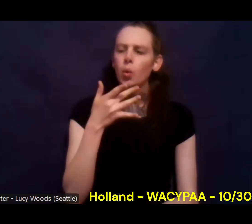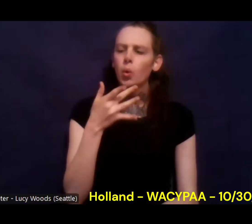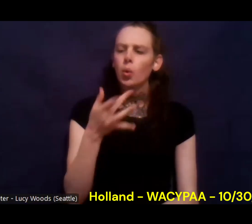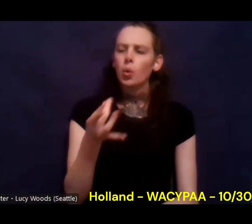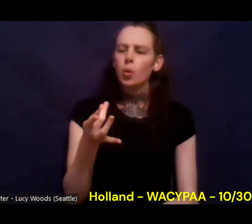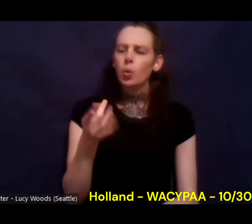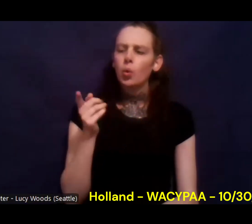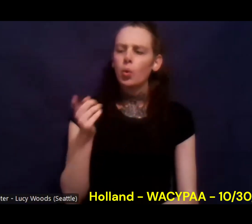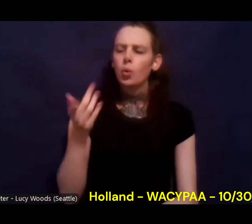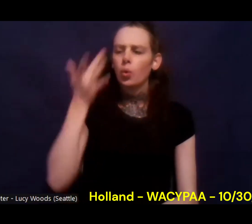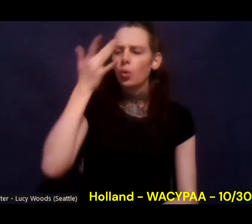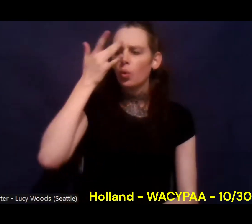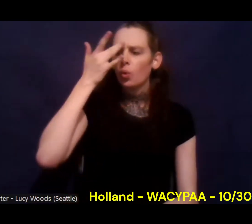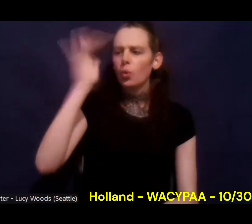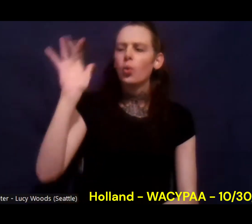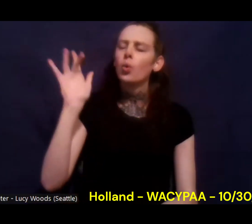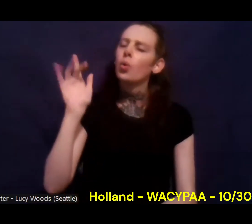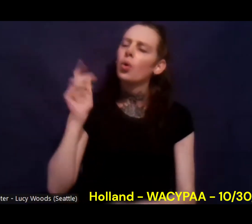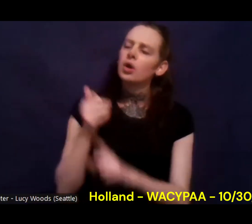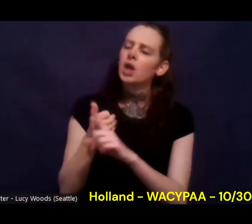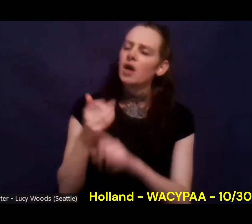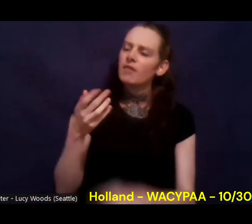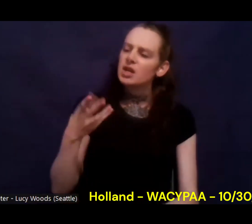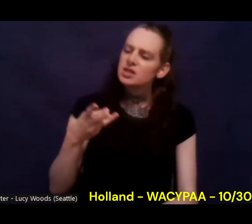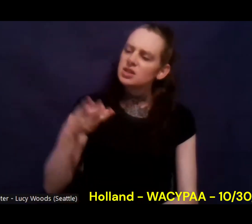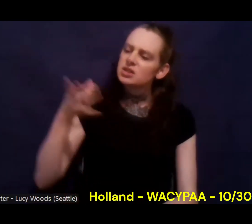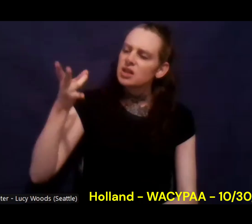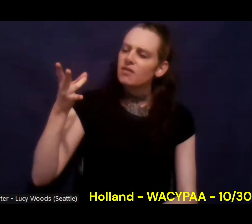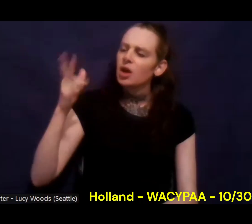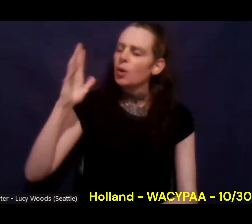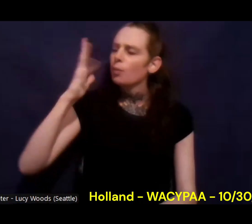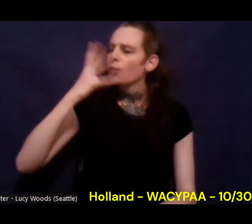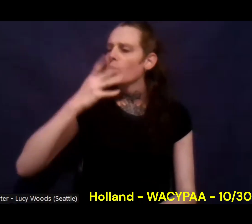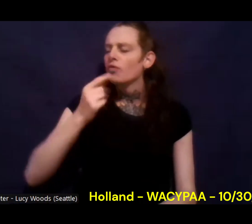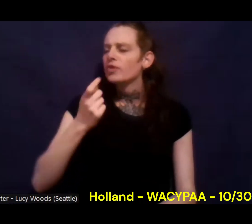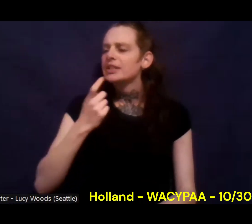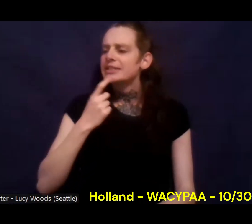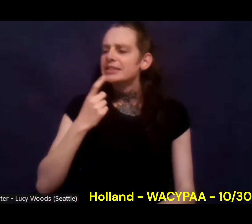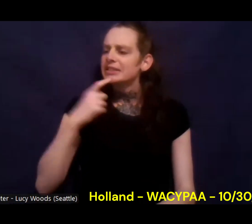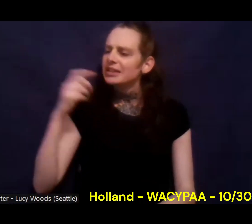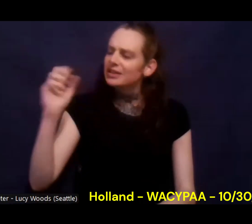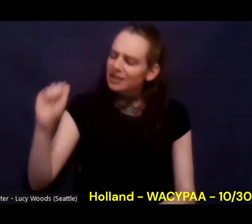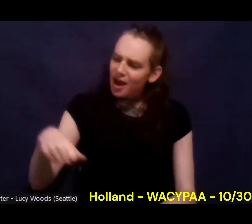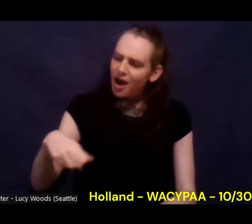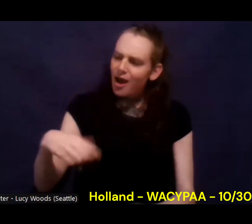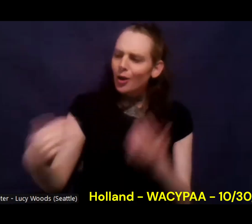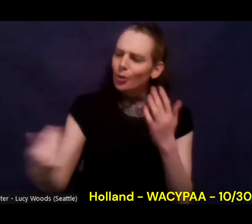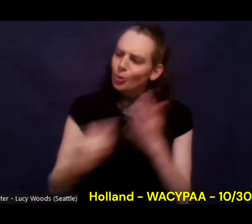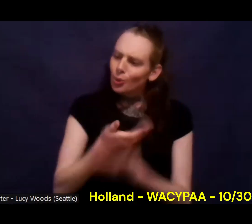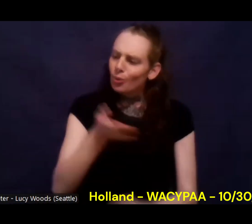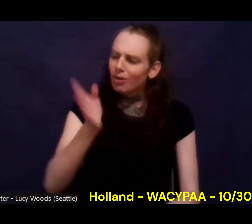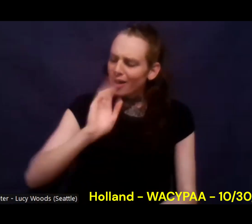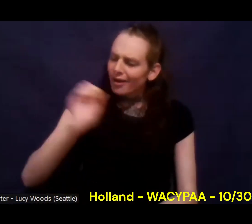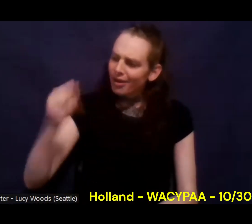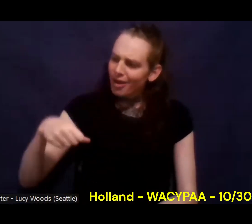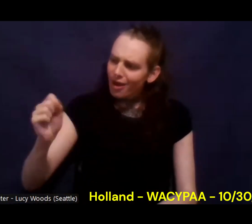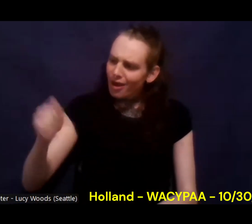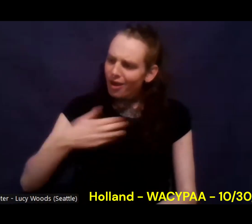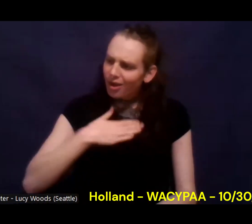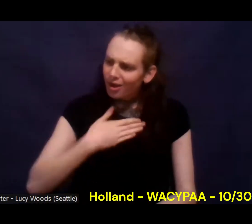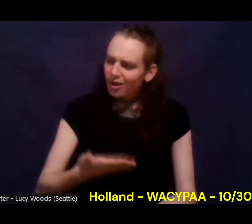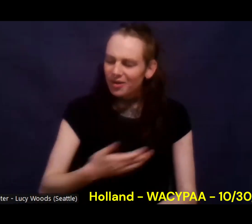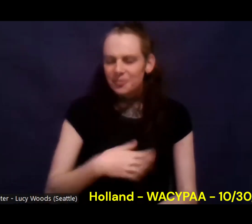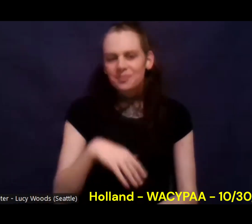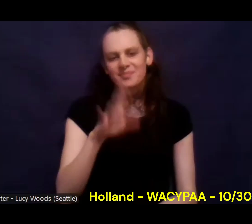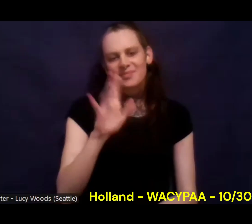your 6'7" figure and your beautiful teeth. Of course, I can have a new conception of God. And that's what really started